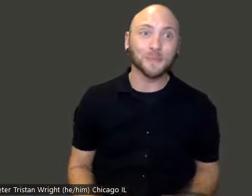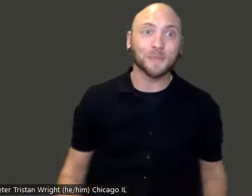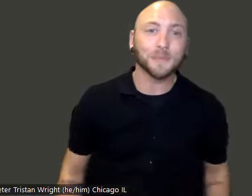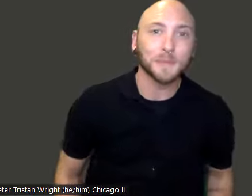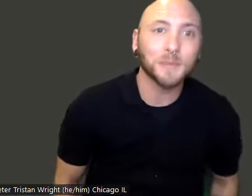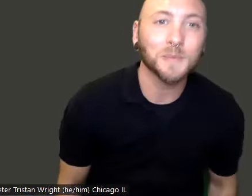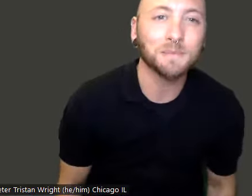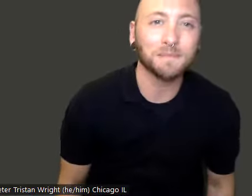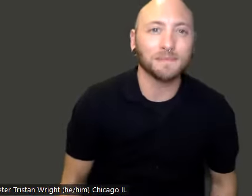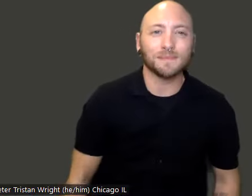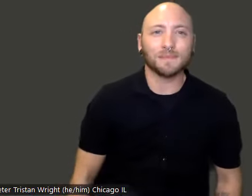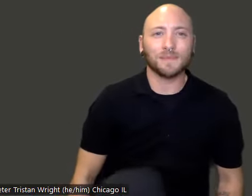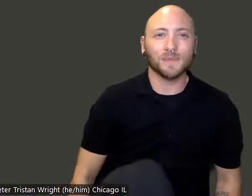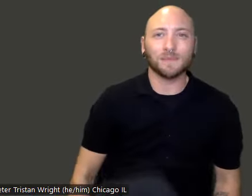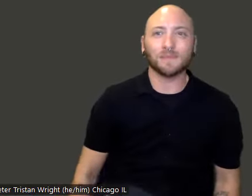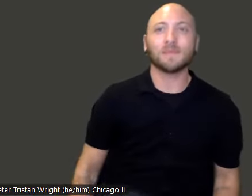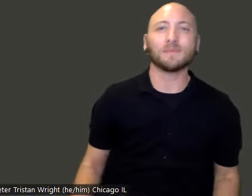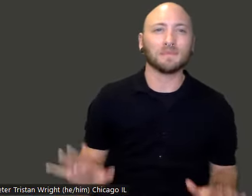About out of time. But